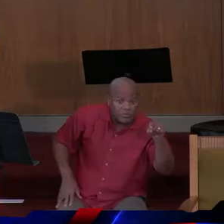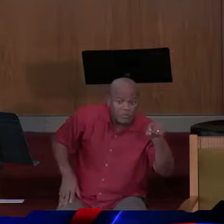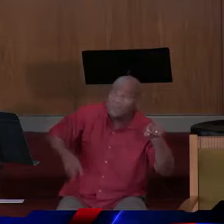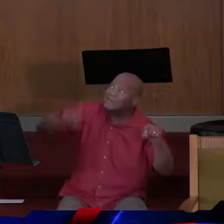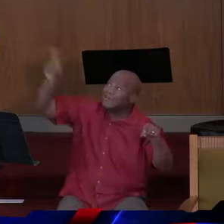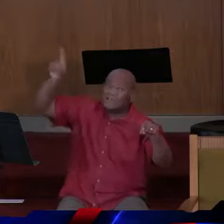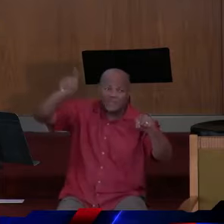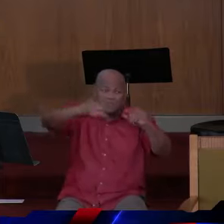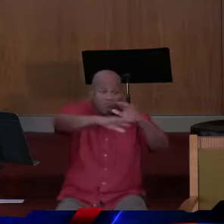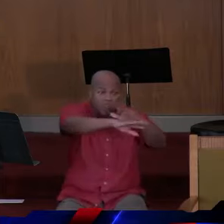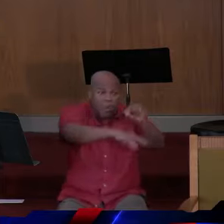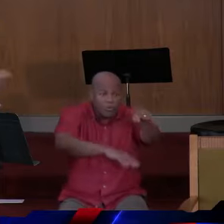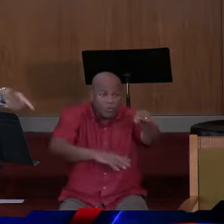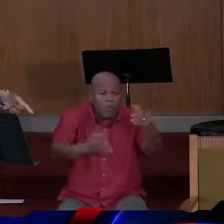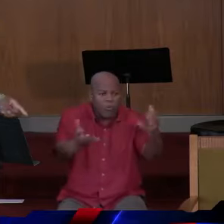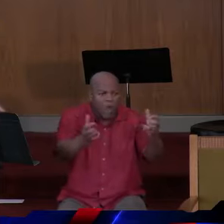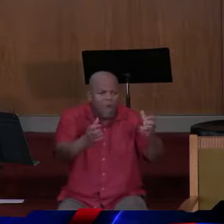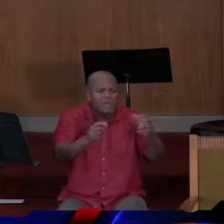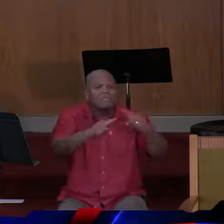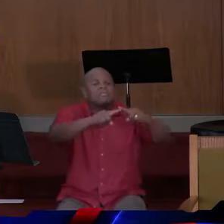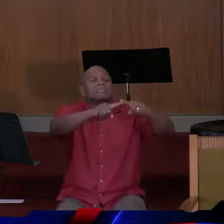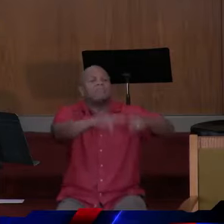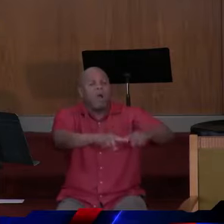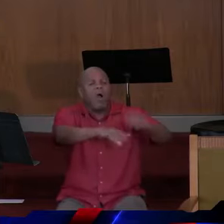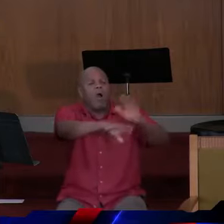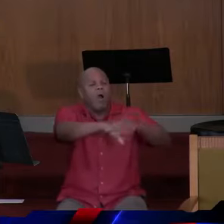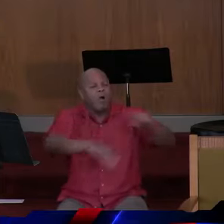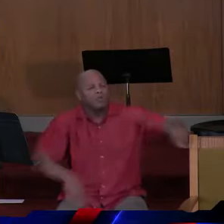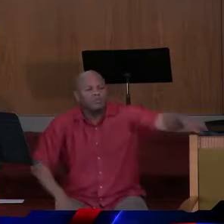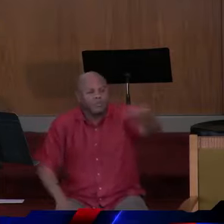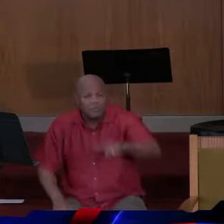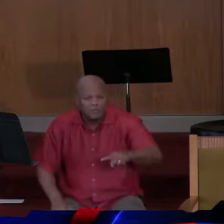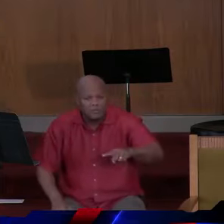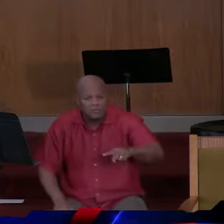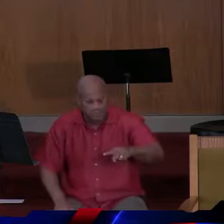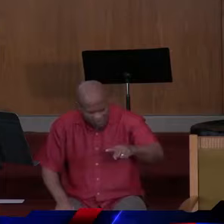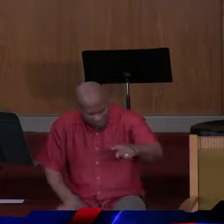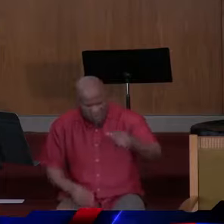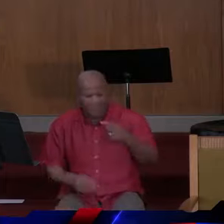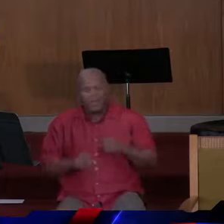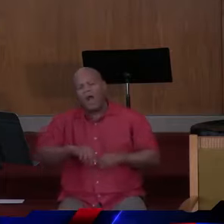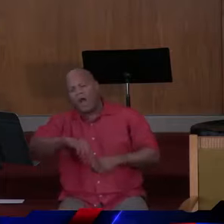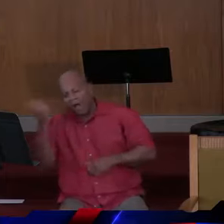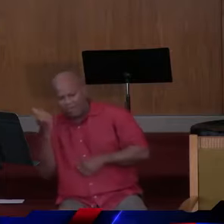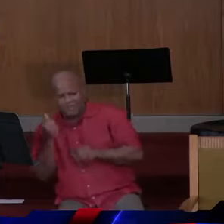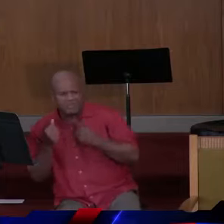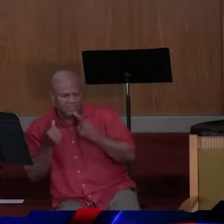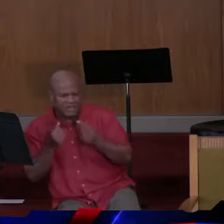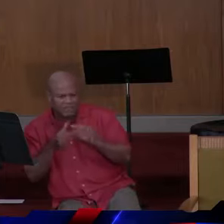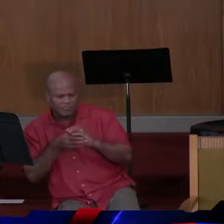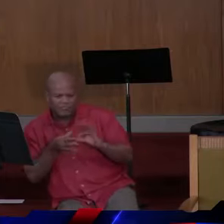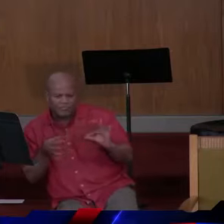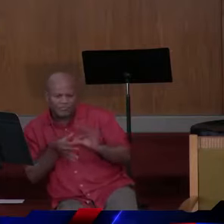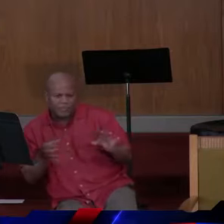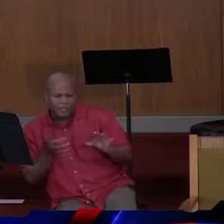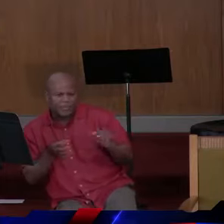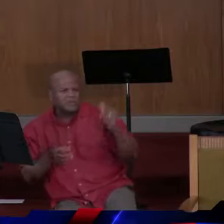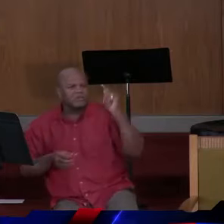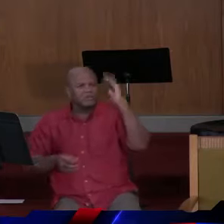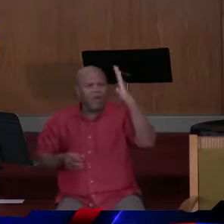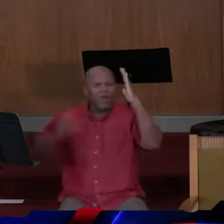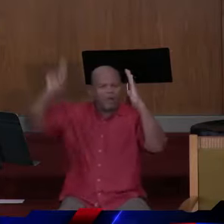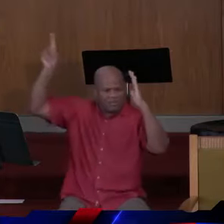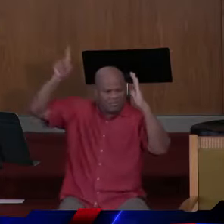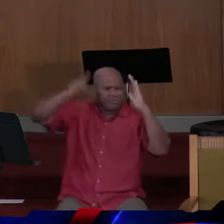you wants to be able to count on you. Let me say it like this. God is calling us to